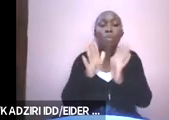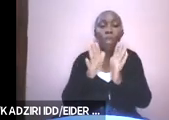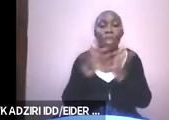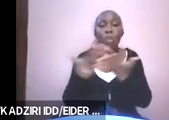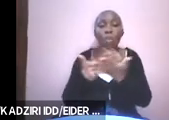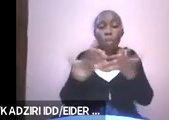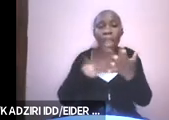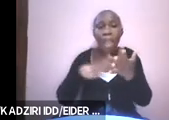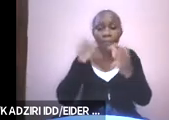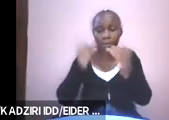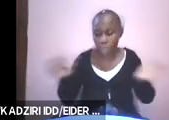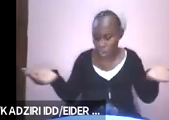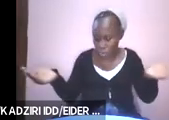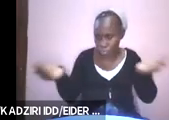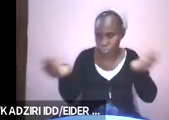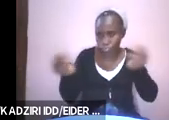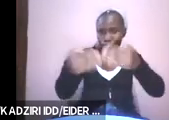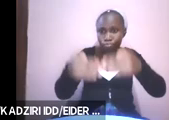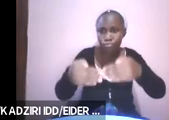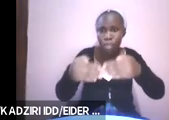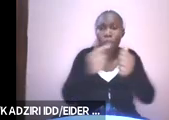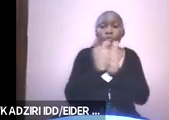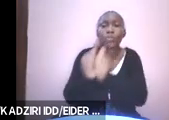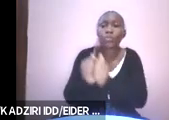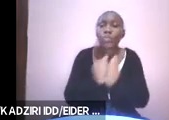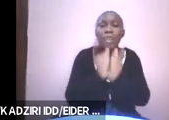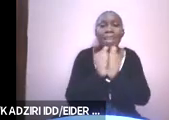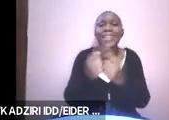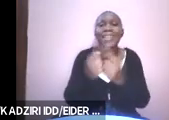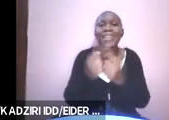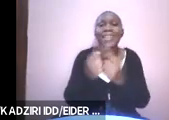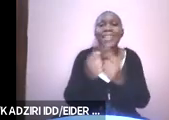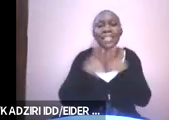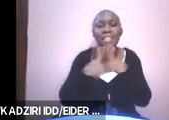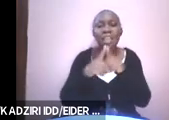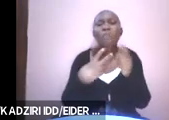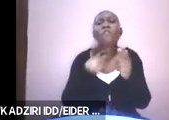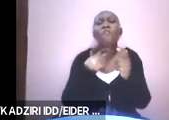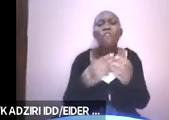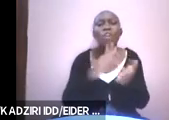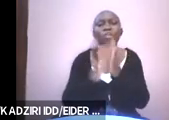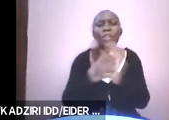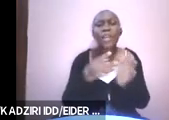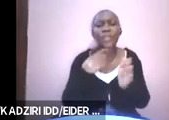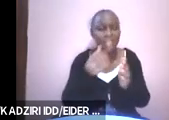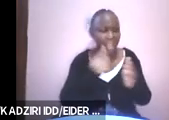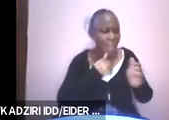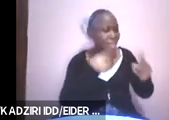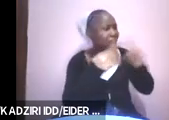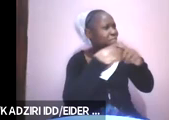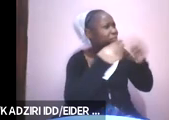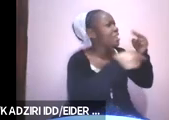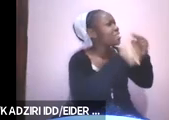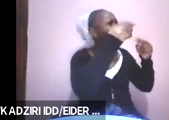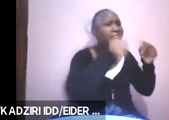together and speak on equal basis without this hierarchy of experiences and of people. So thank